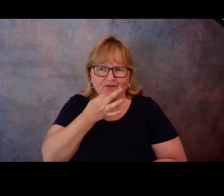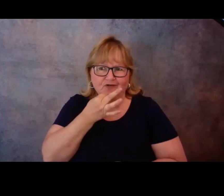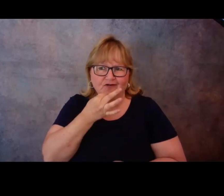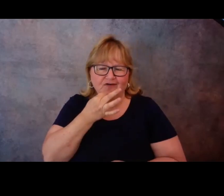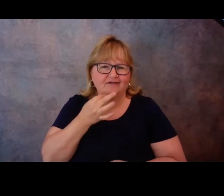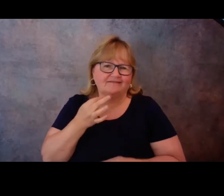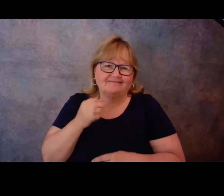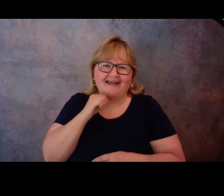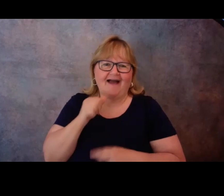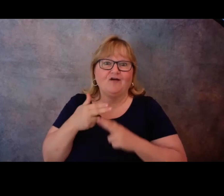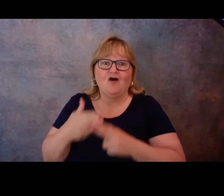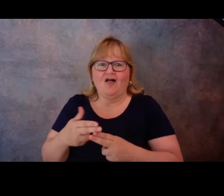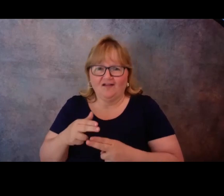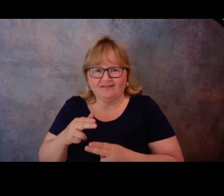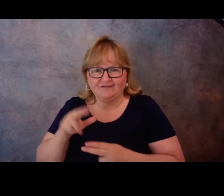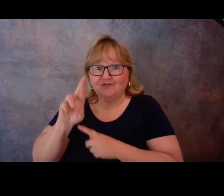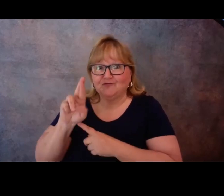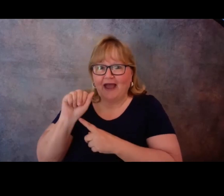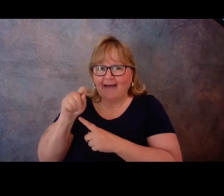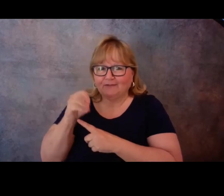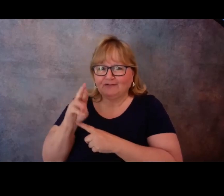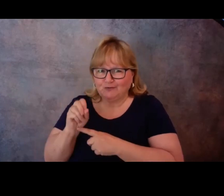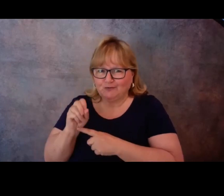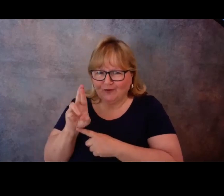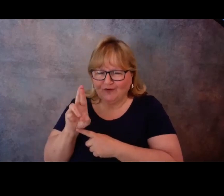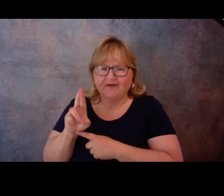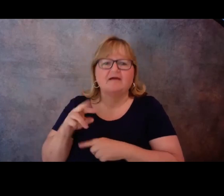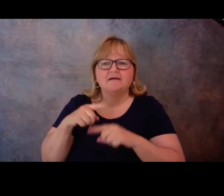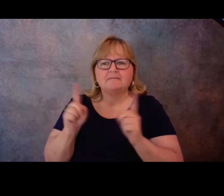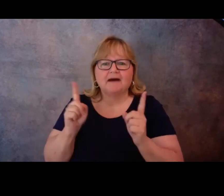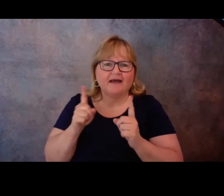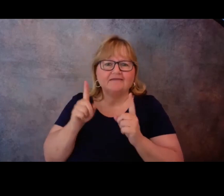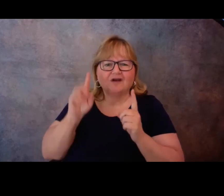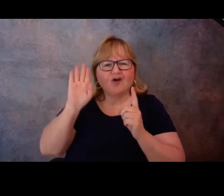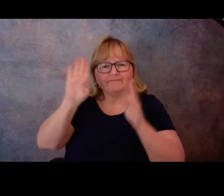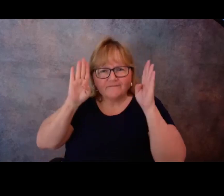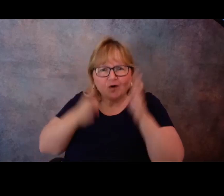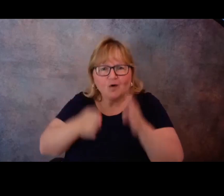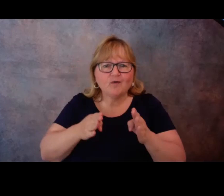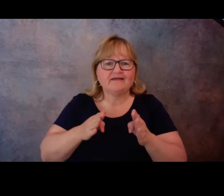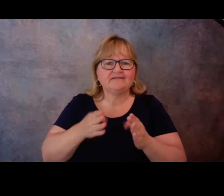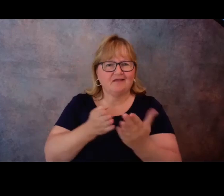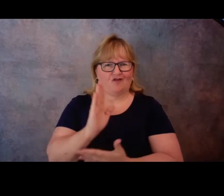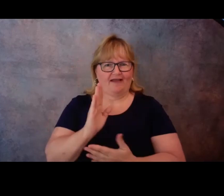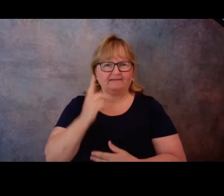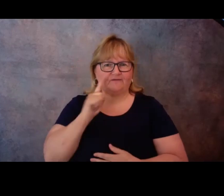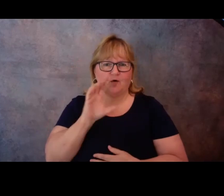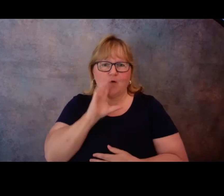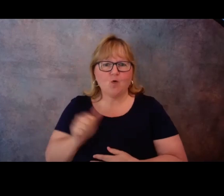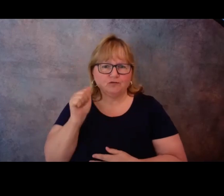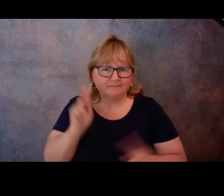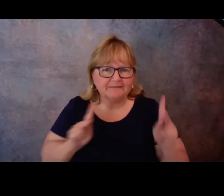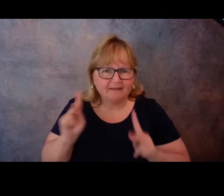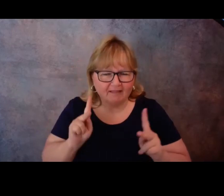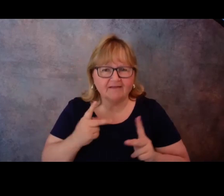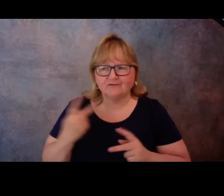any difference to the work on the rights of older people, and we collaborate very, very closely. We